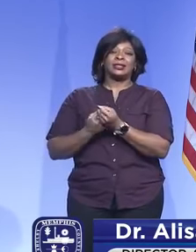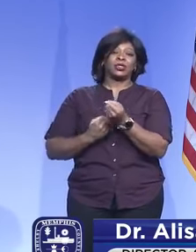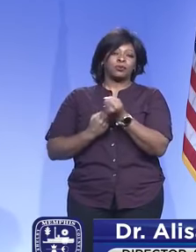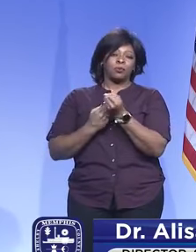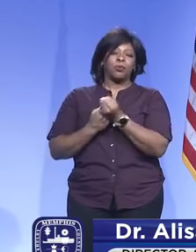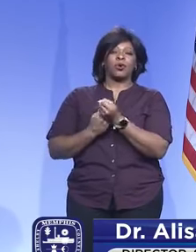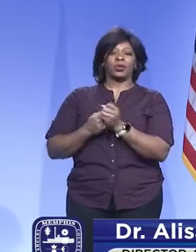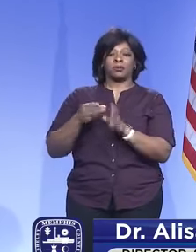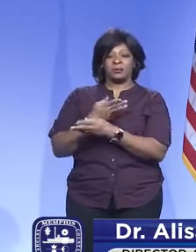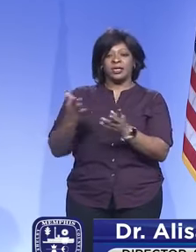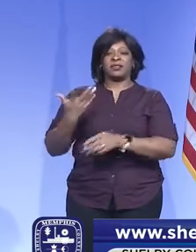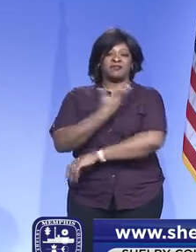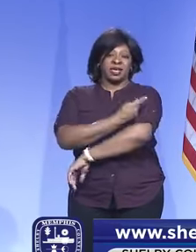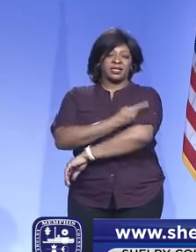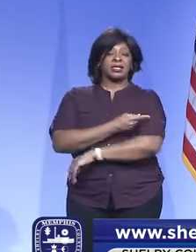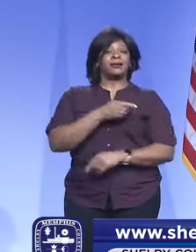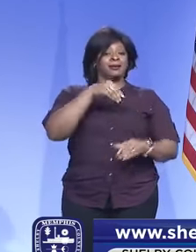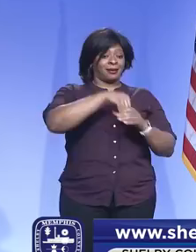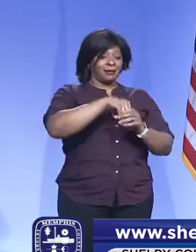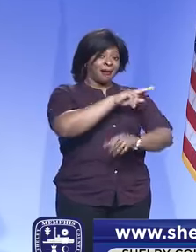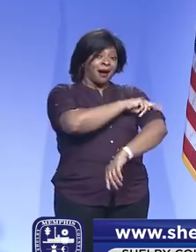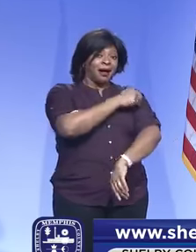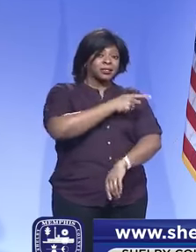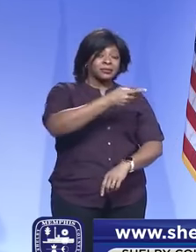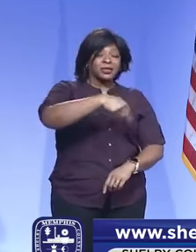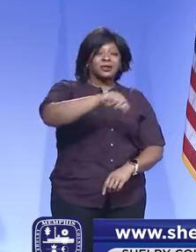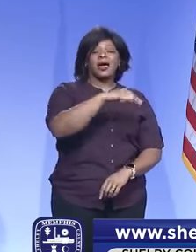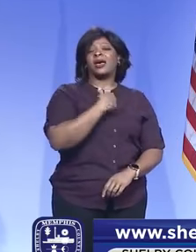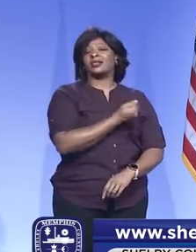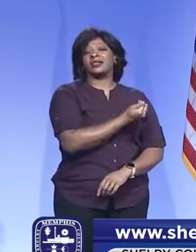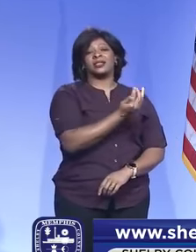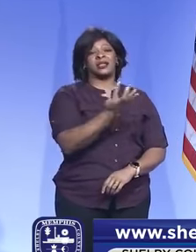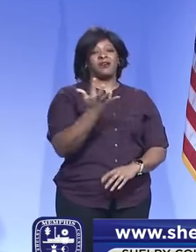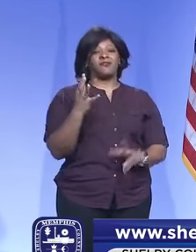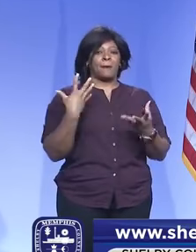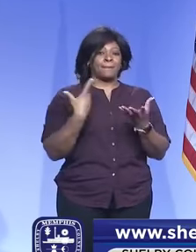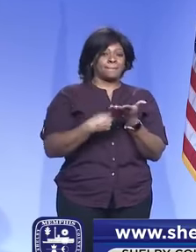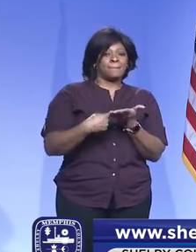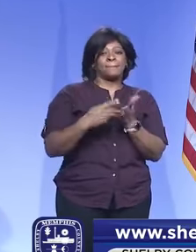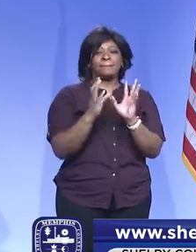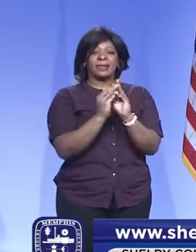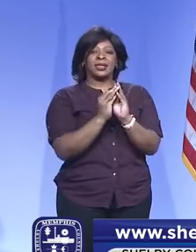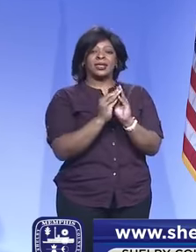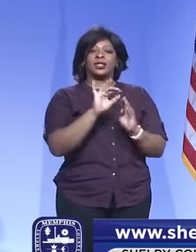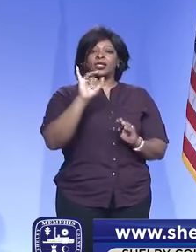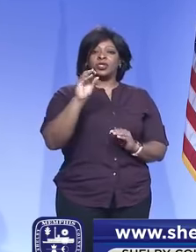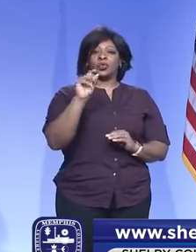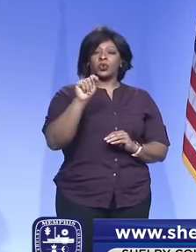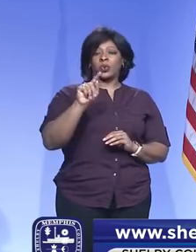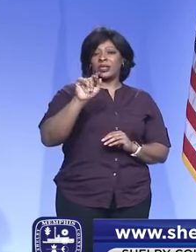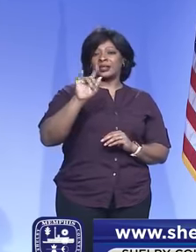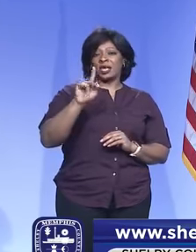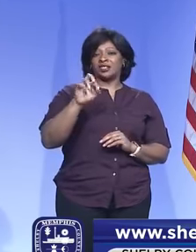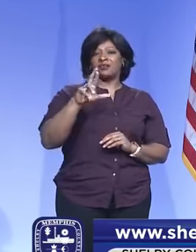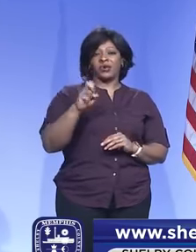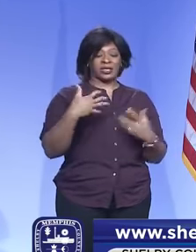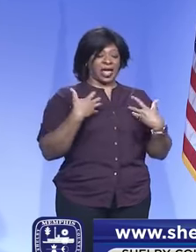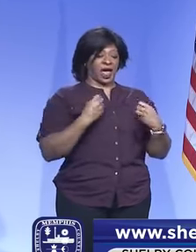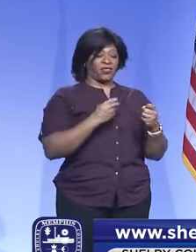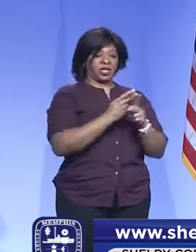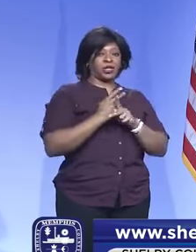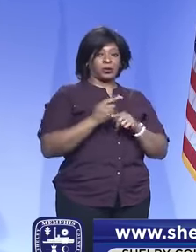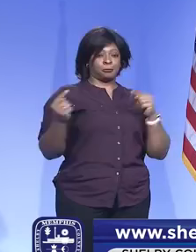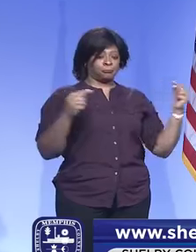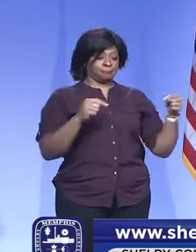support. And then within the hospital systems, there's been several meetings that the Joint Task Force and the healthcare systems have